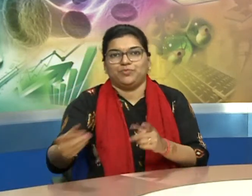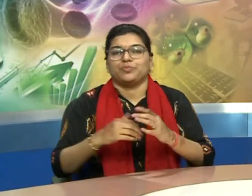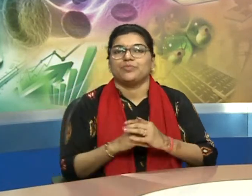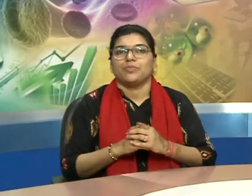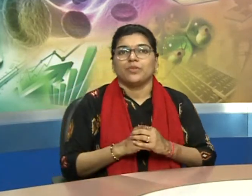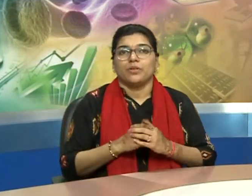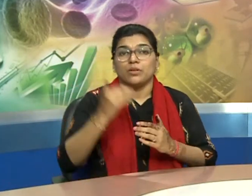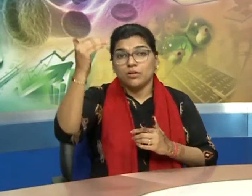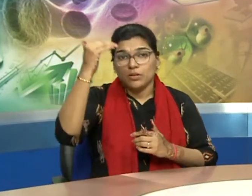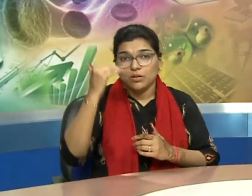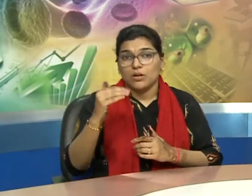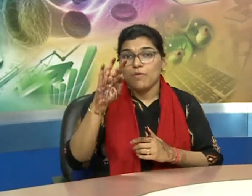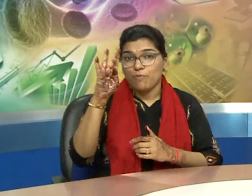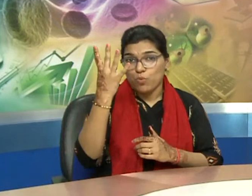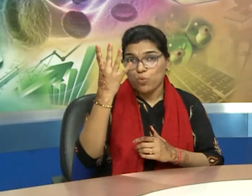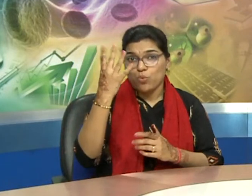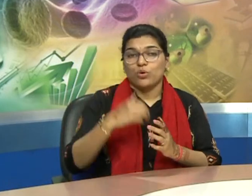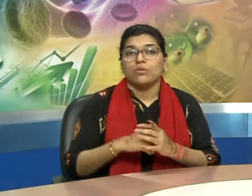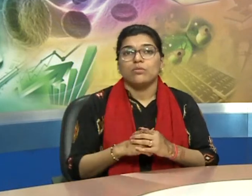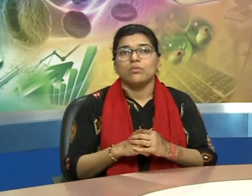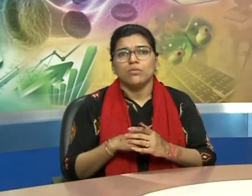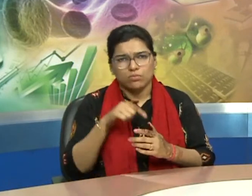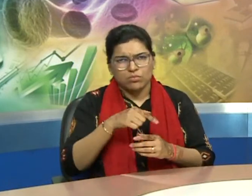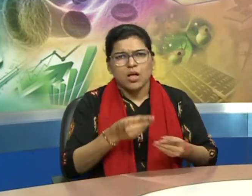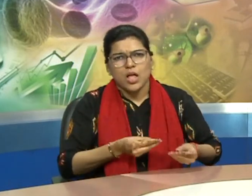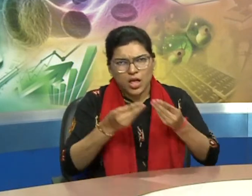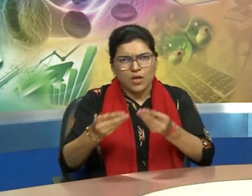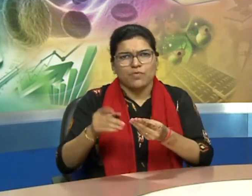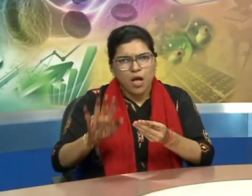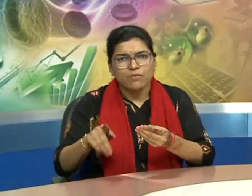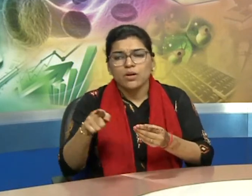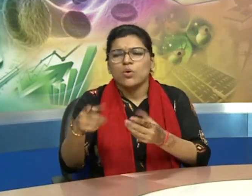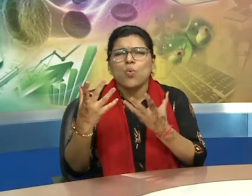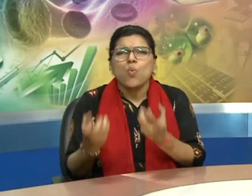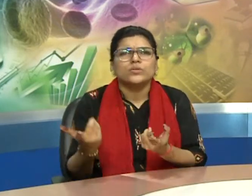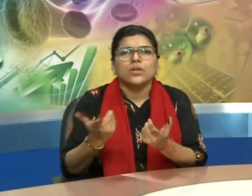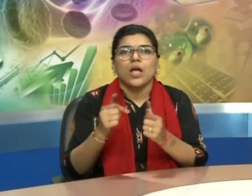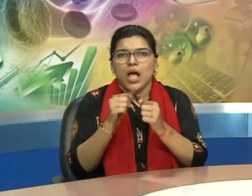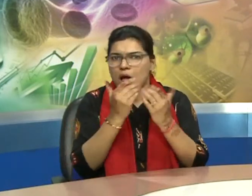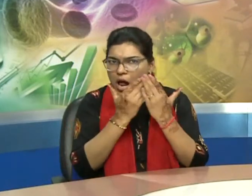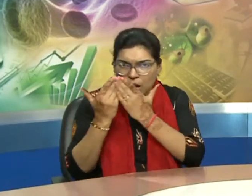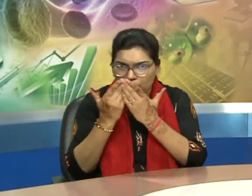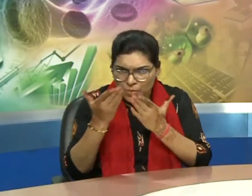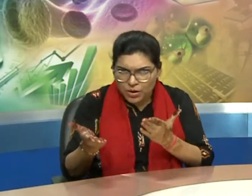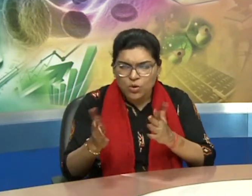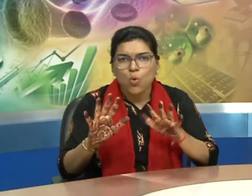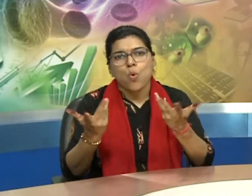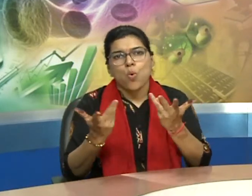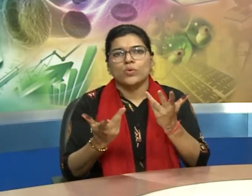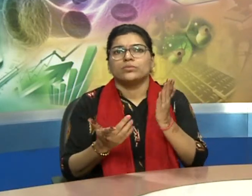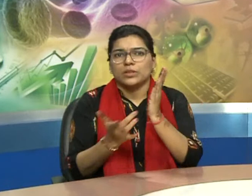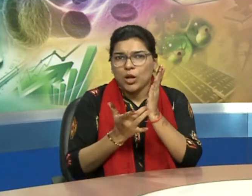latest information about the significant development in the field whenever requested by the